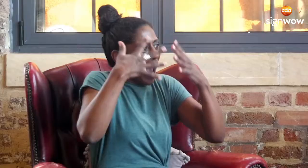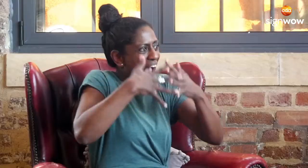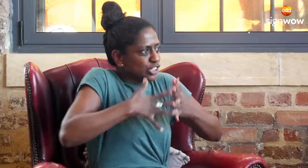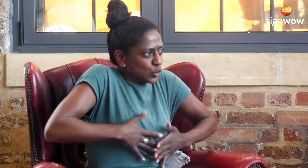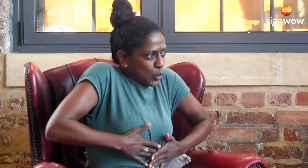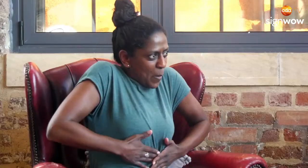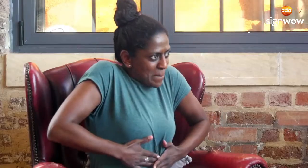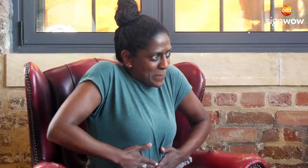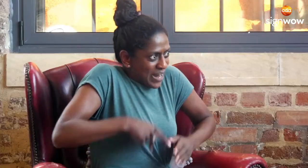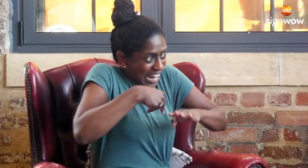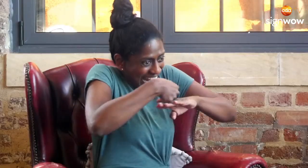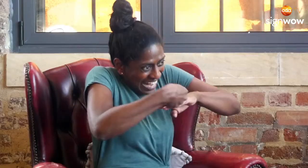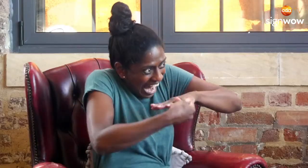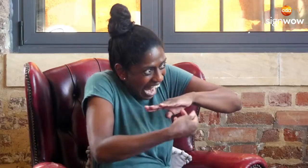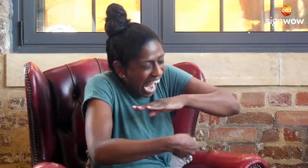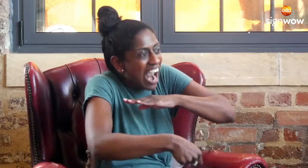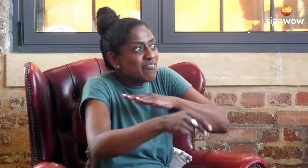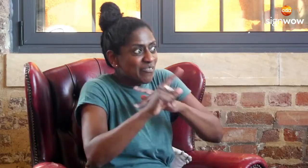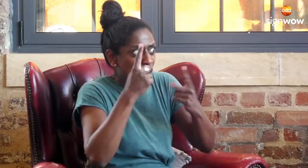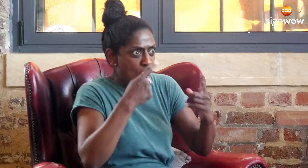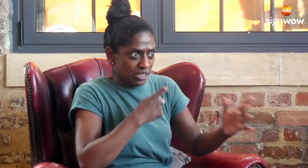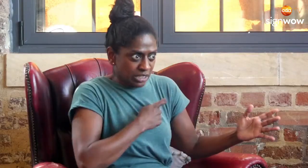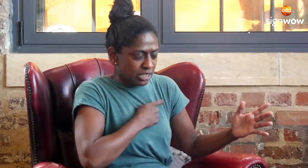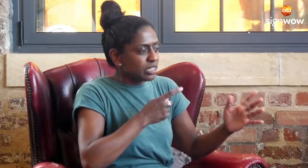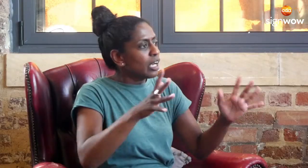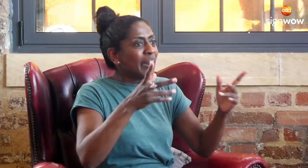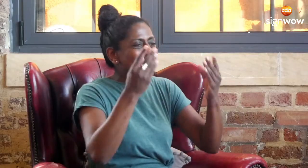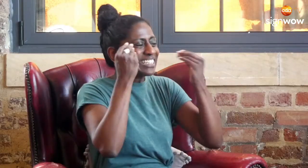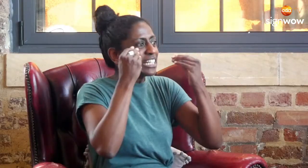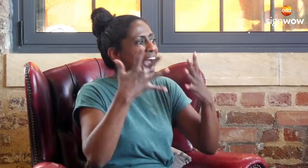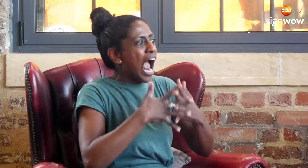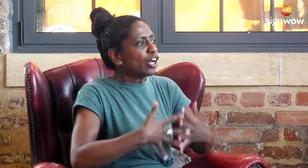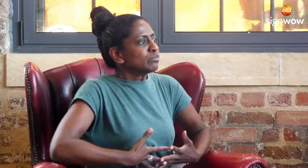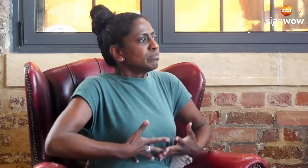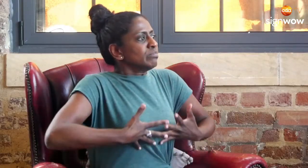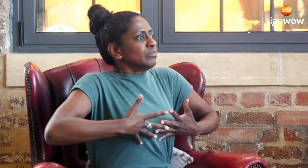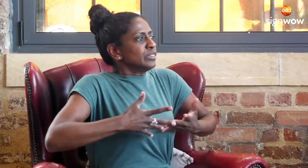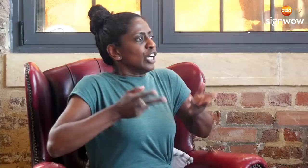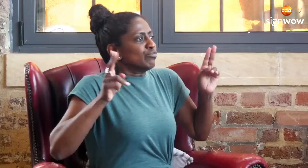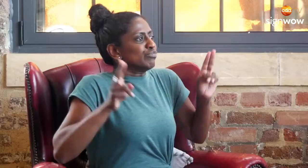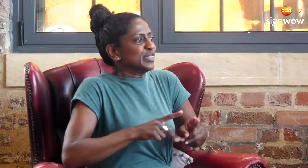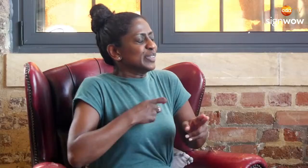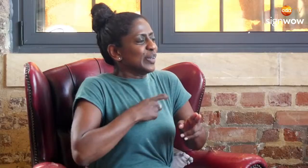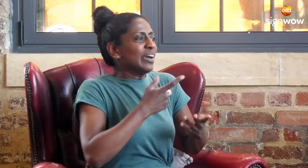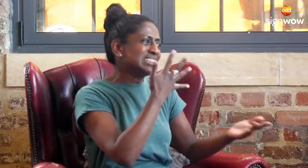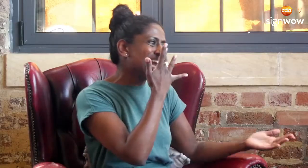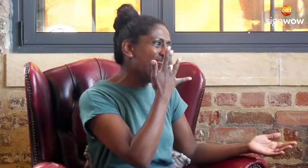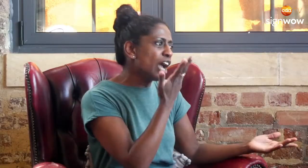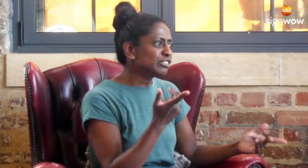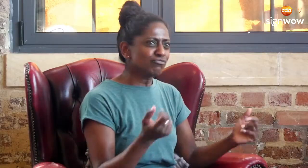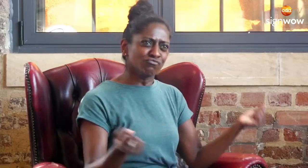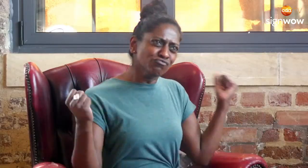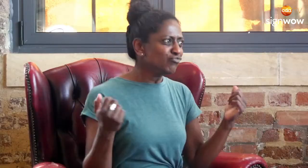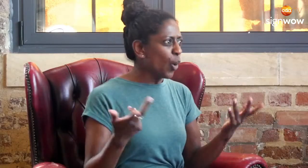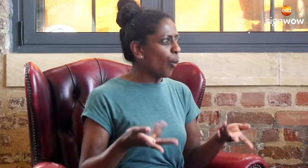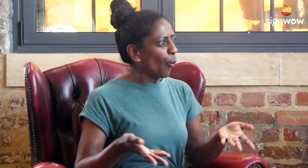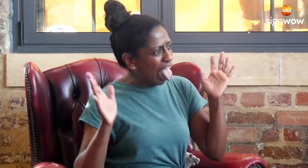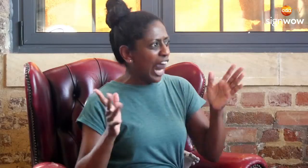a gap that was like a letterbox size. We had to squeeze in. It was frightening as anything. Oh God. I mean, we were teenagers,